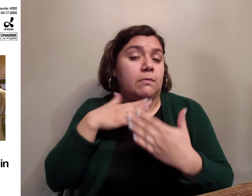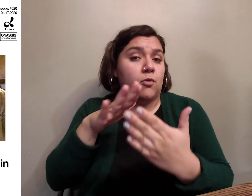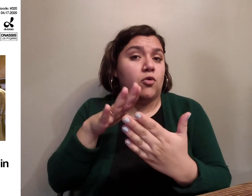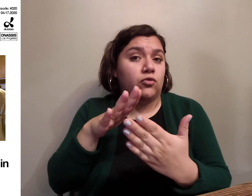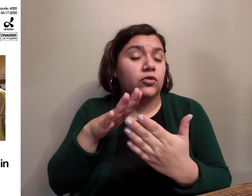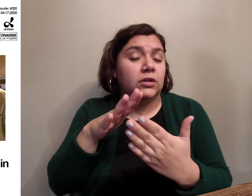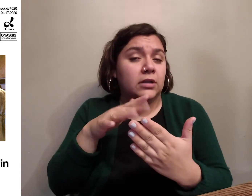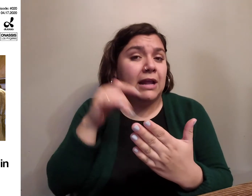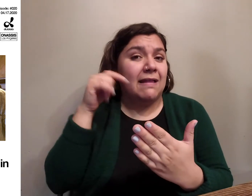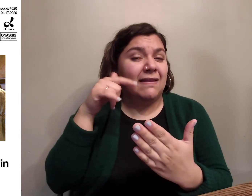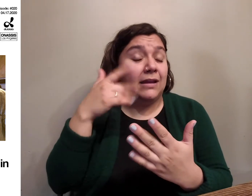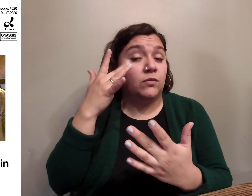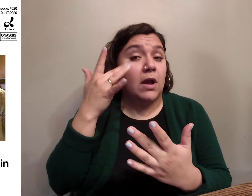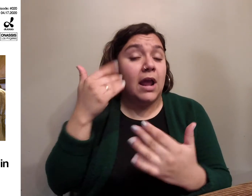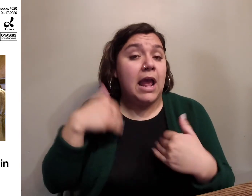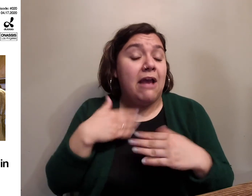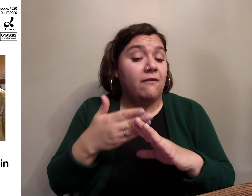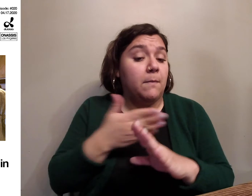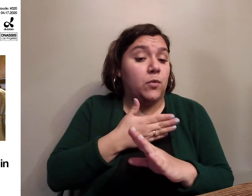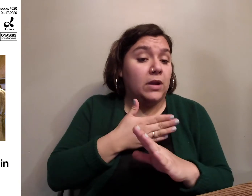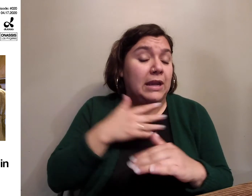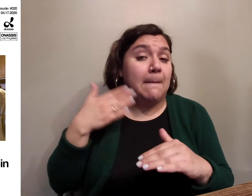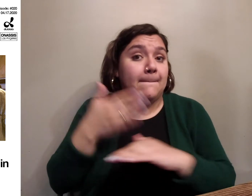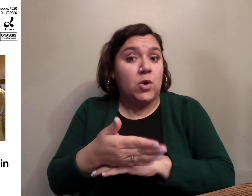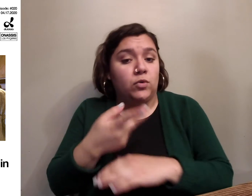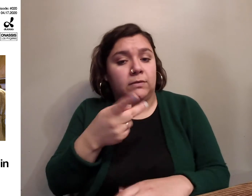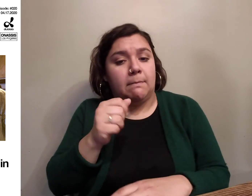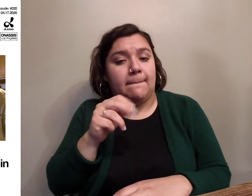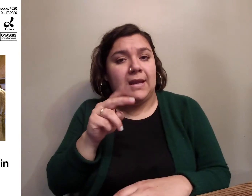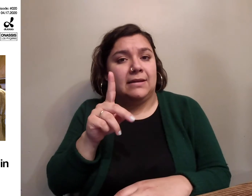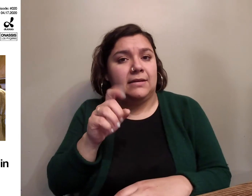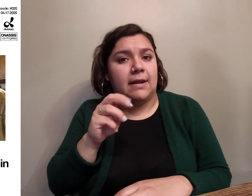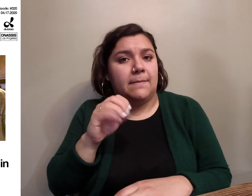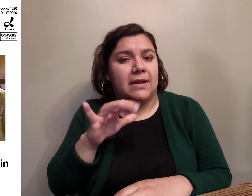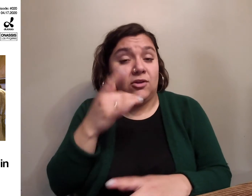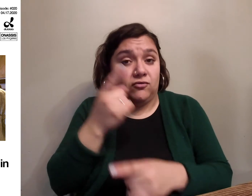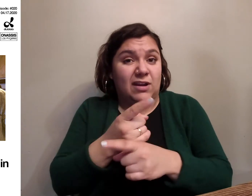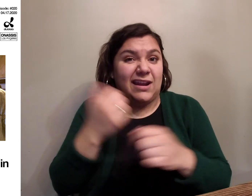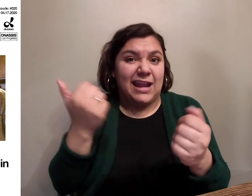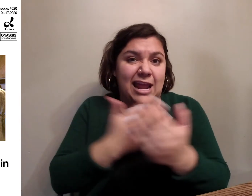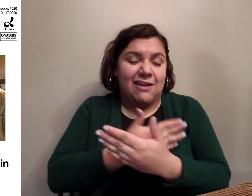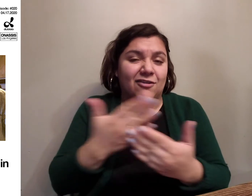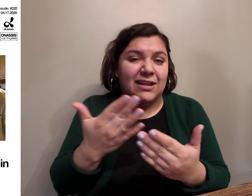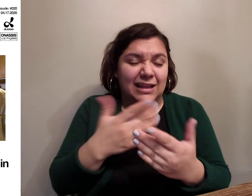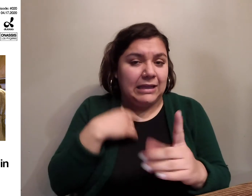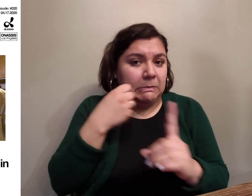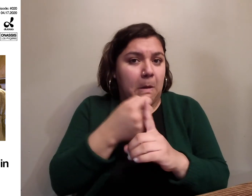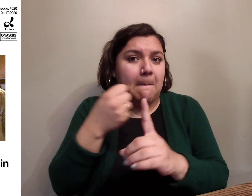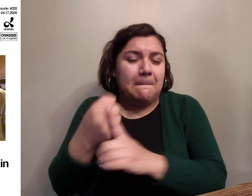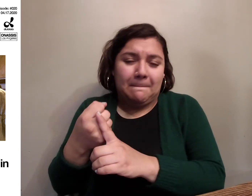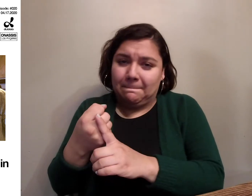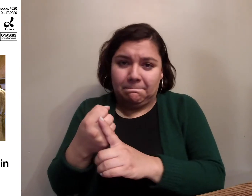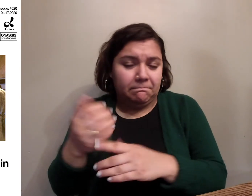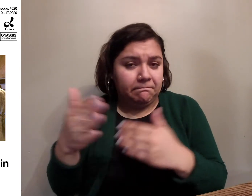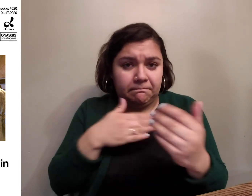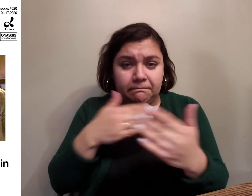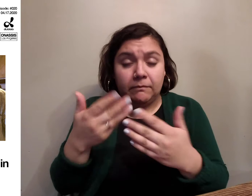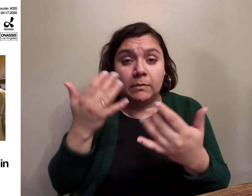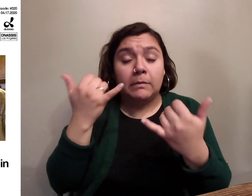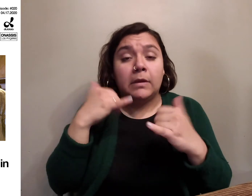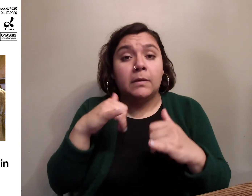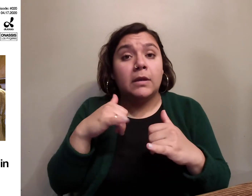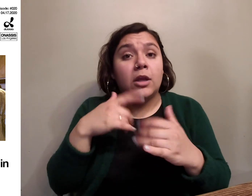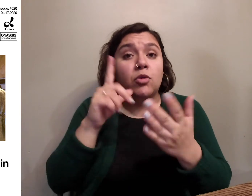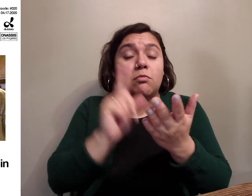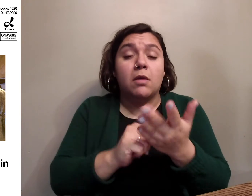and a post pandemic, right? And everything is colored by it. So even if you publish the work, any work, an